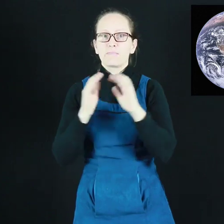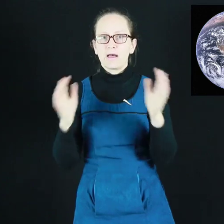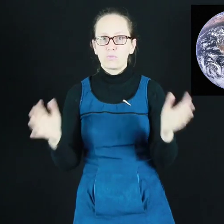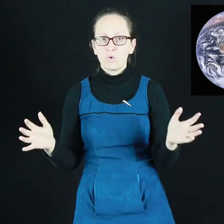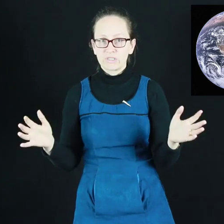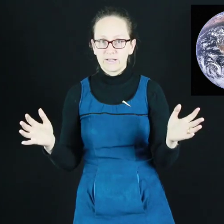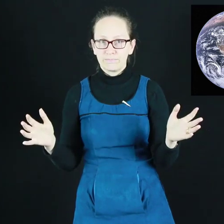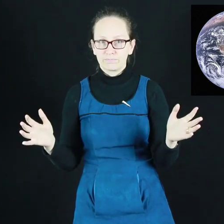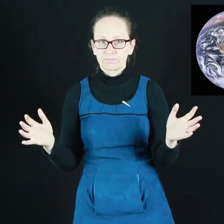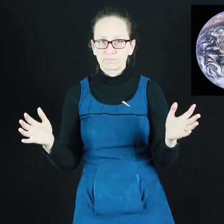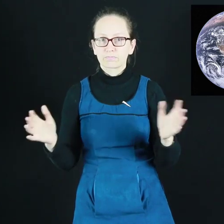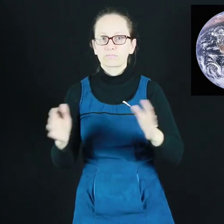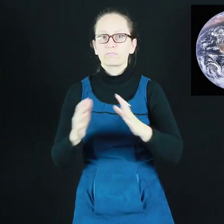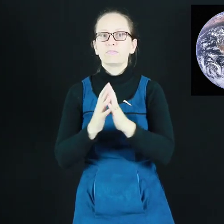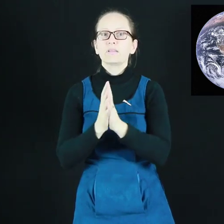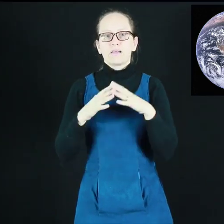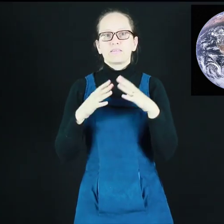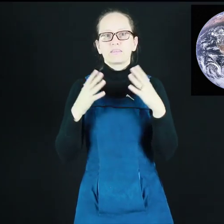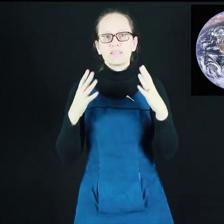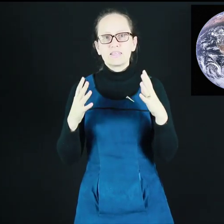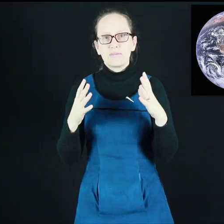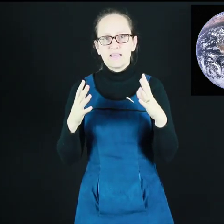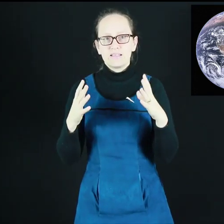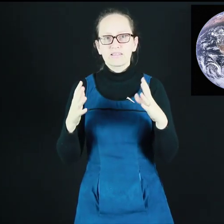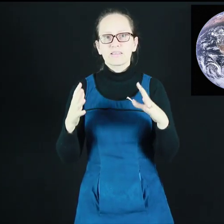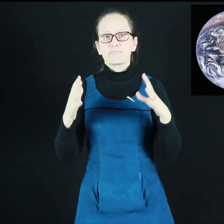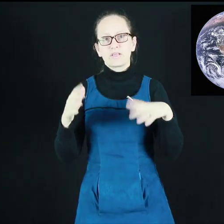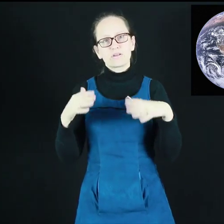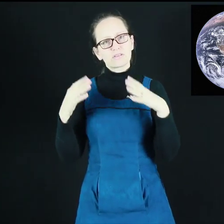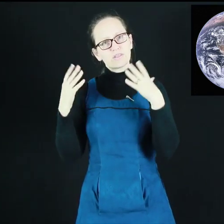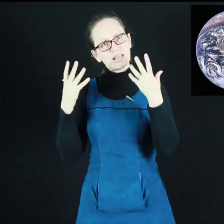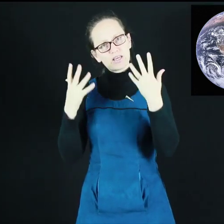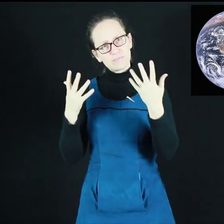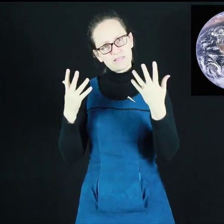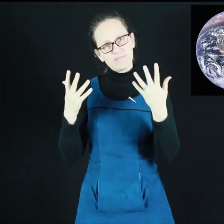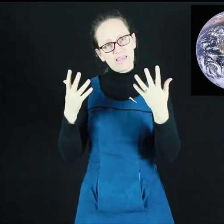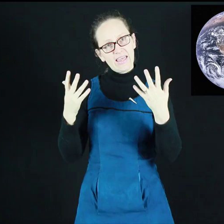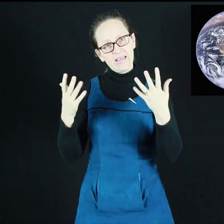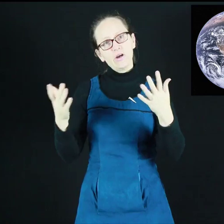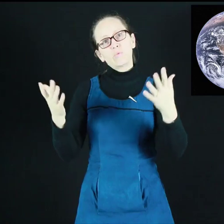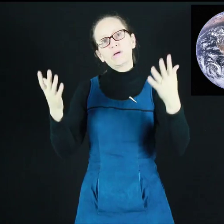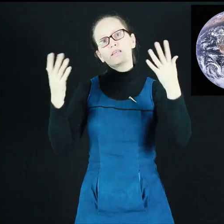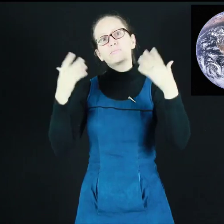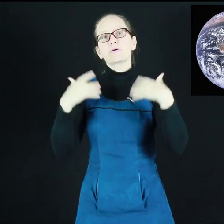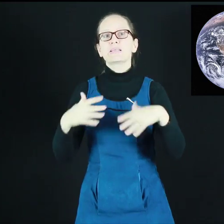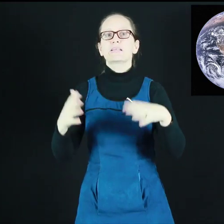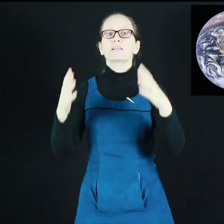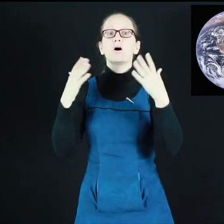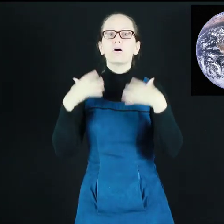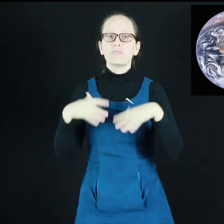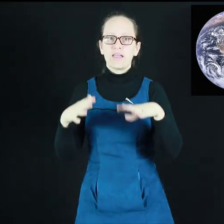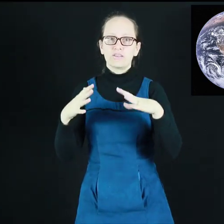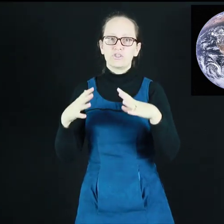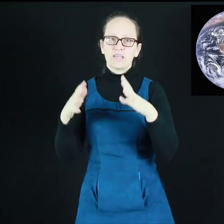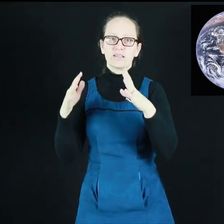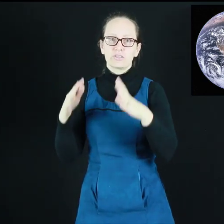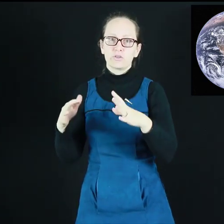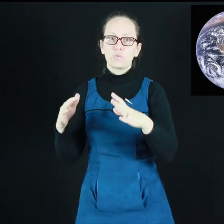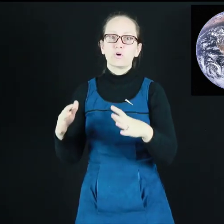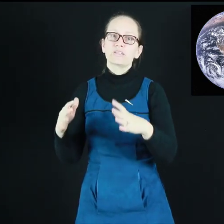by water. This means, because of the large specific heat, we need to put in a lot of energy into the water